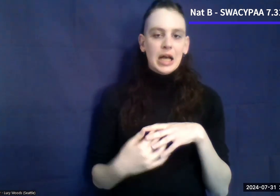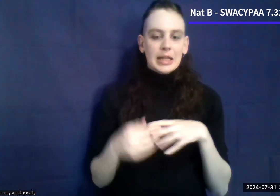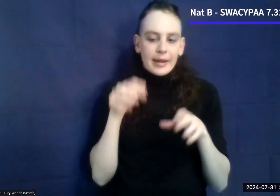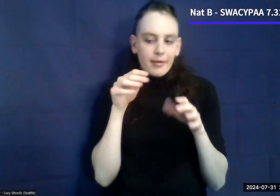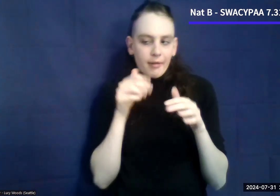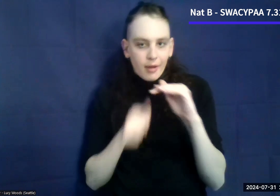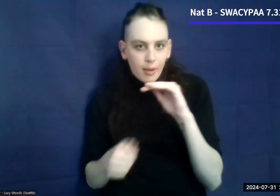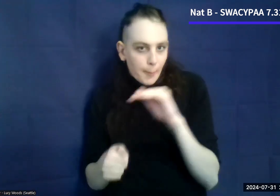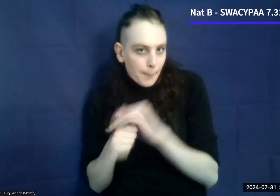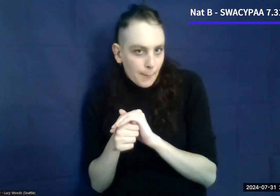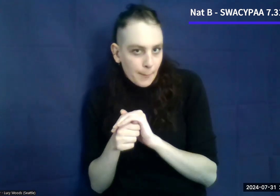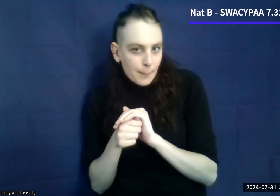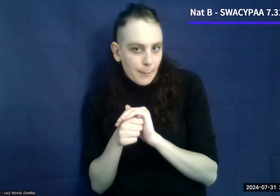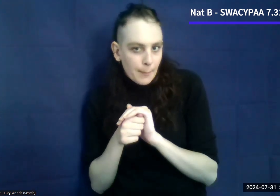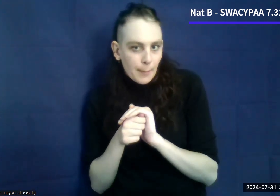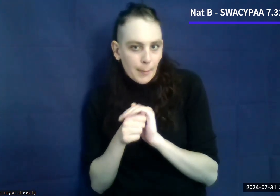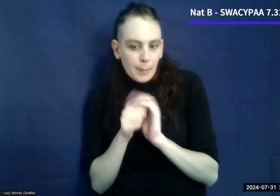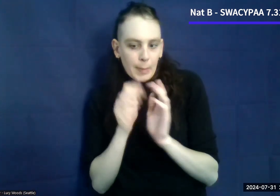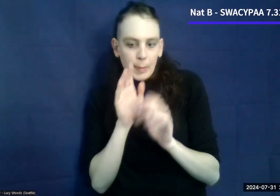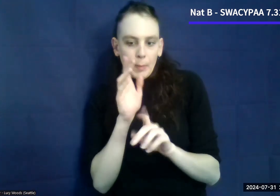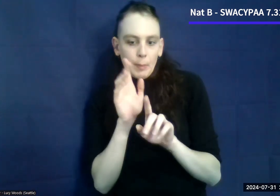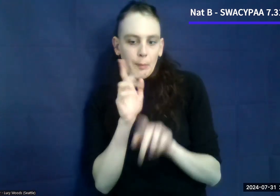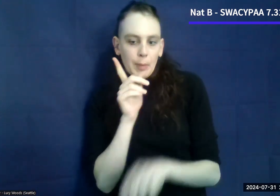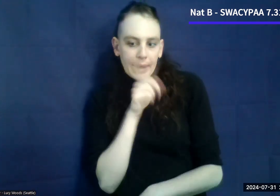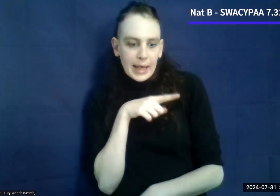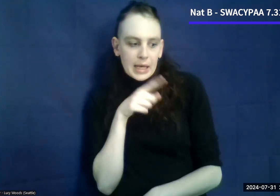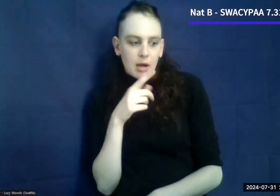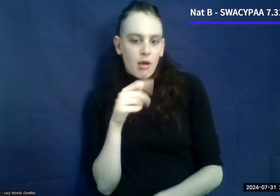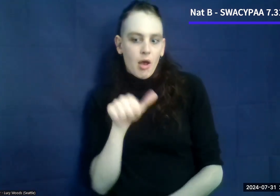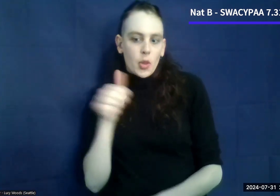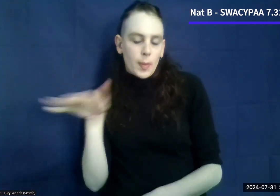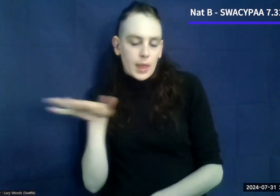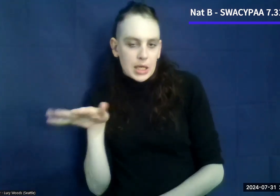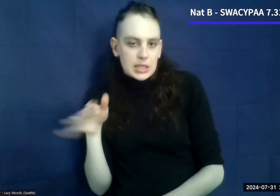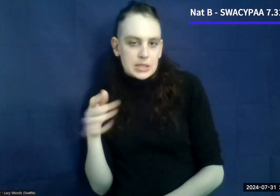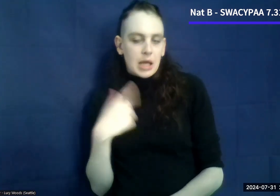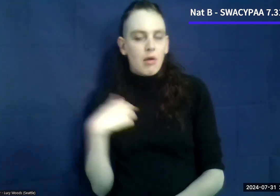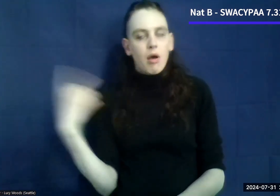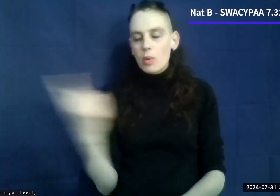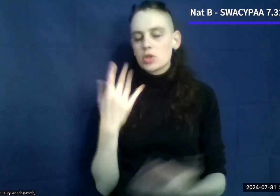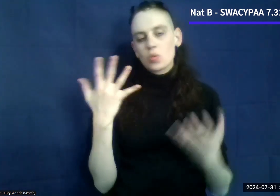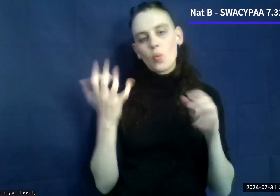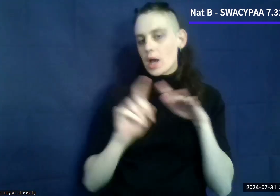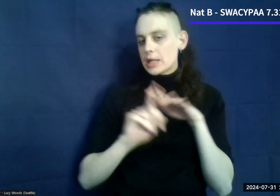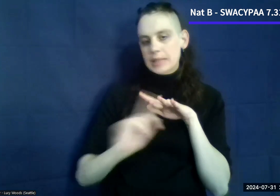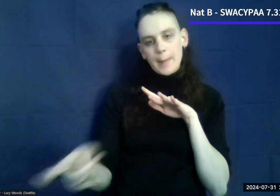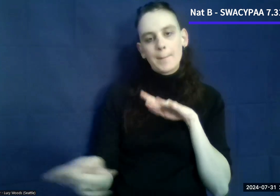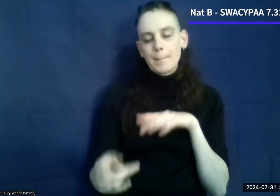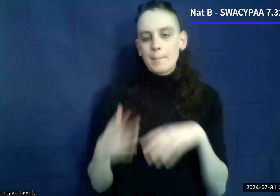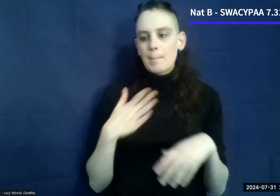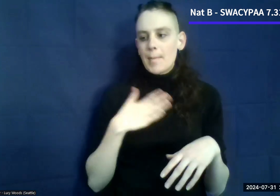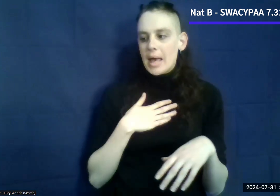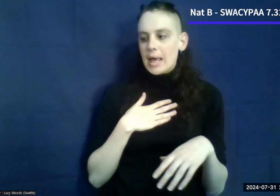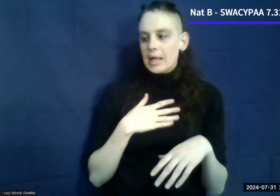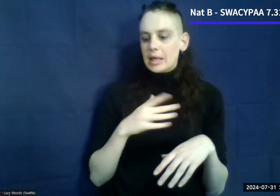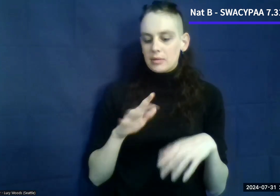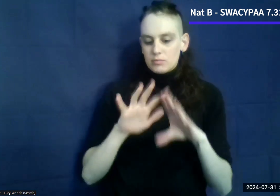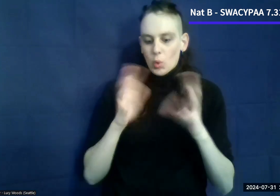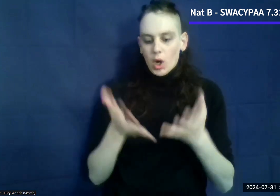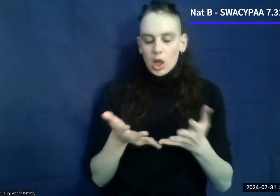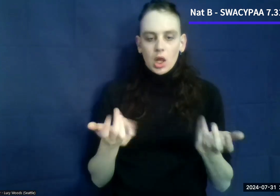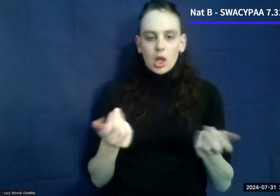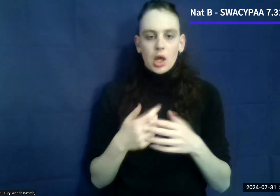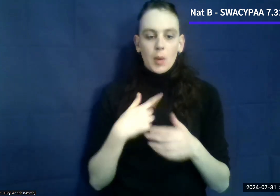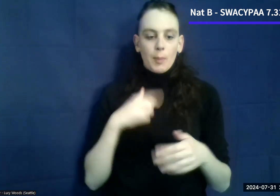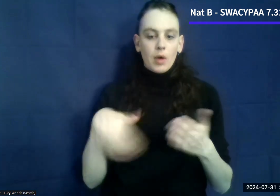there and like pretend to be somewhere else, right? So I was constantly wanting to escape my own reality. And then I got to high school and I